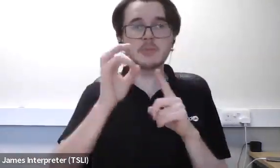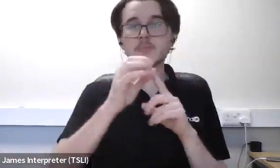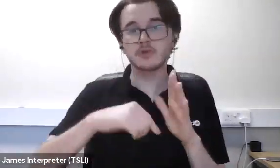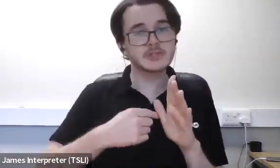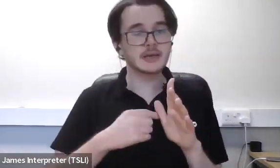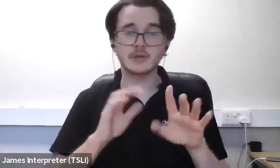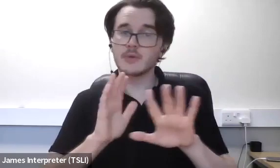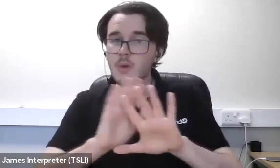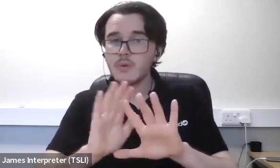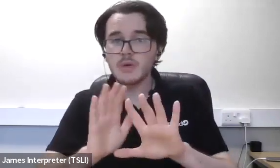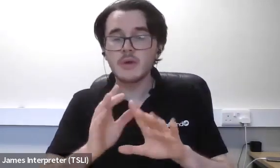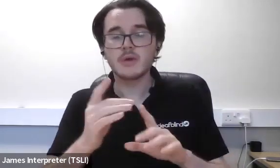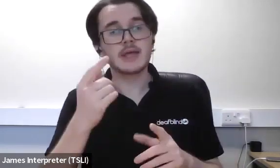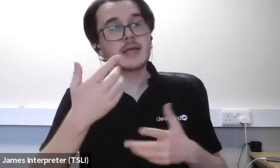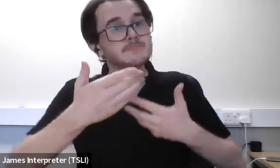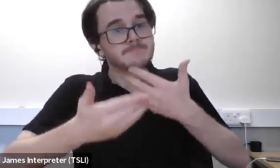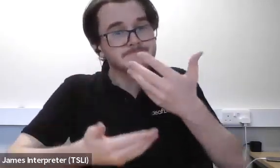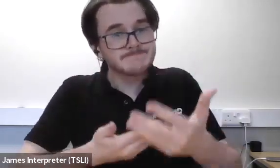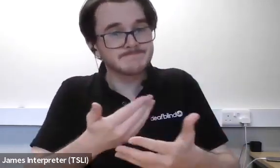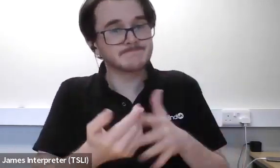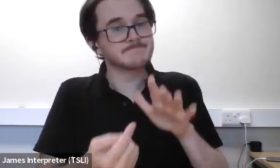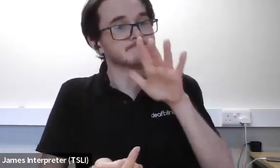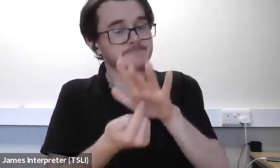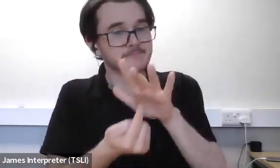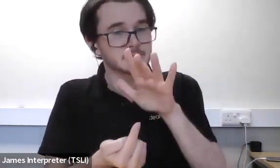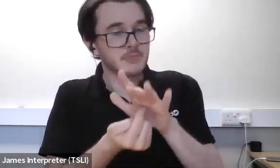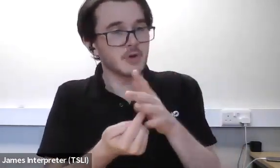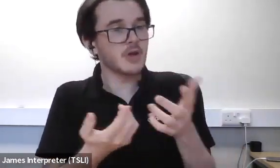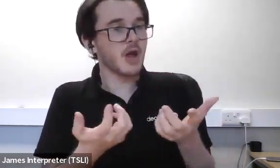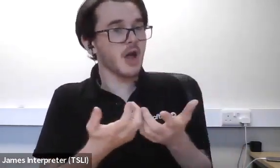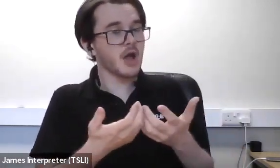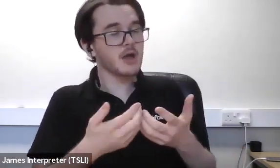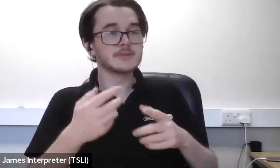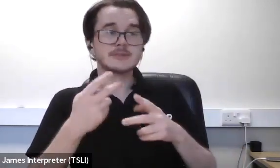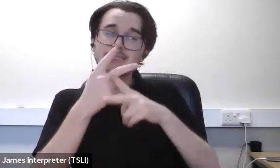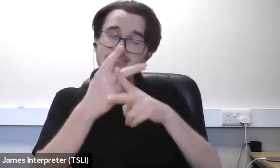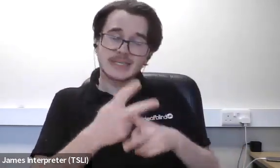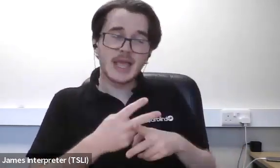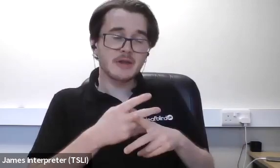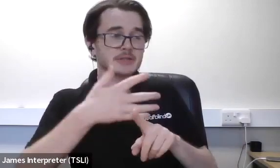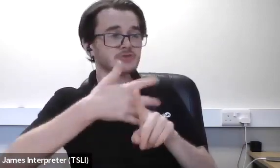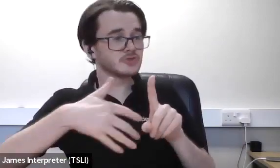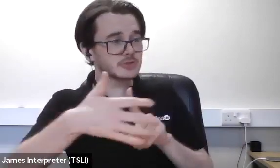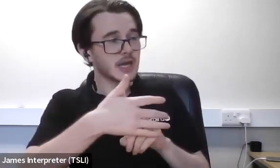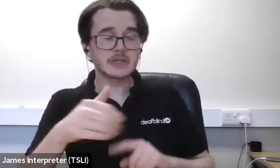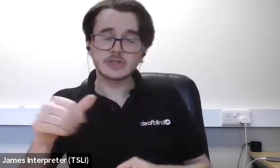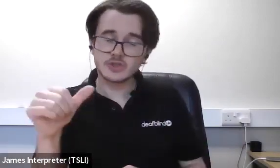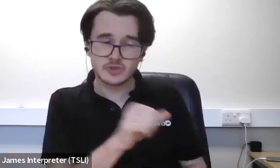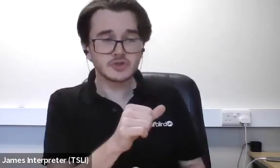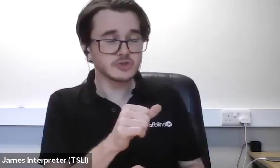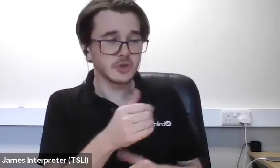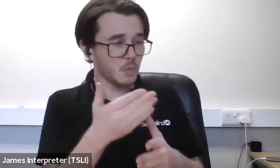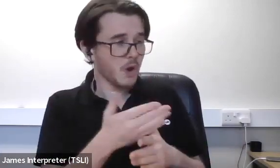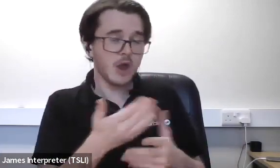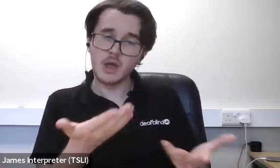No, it's just about how a civilised and caring society should automatically operate. And